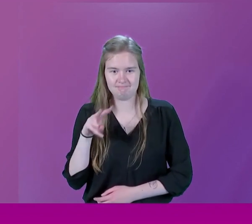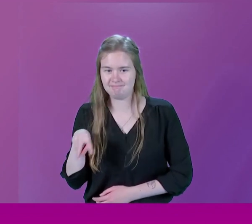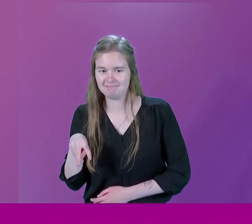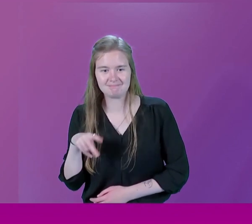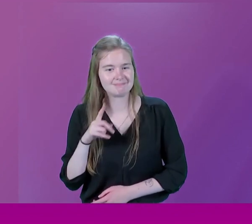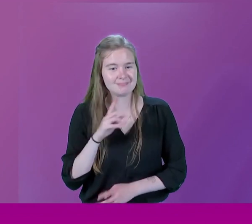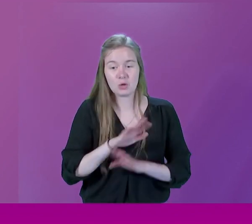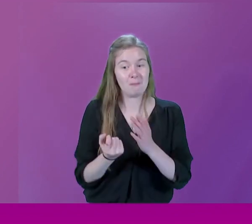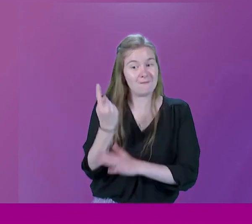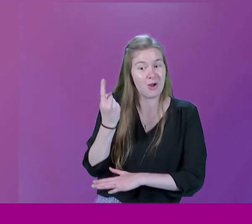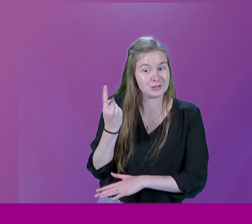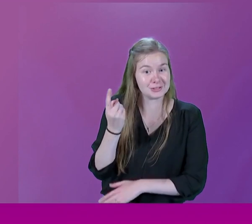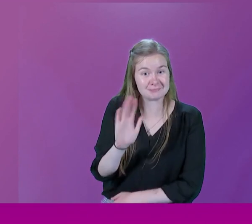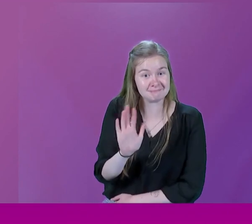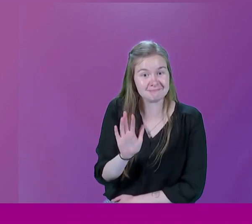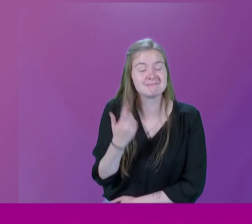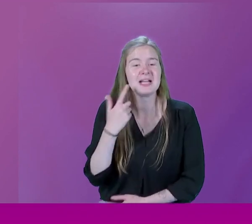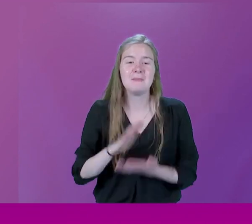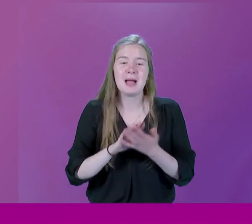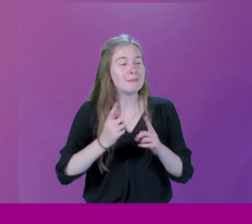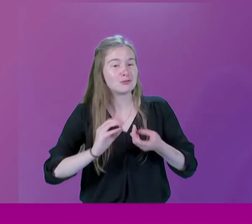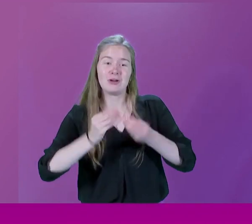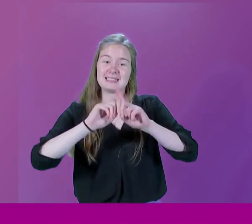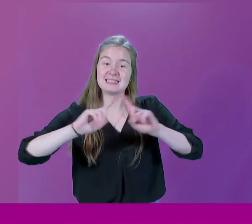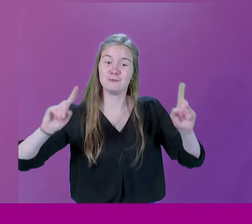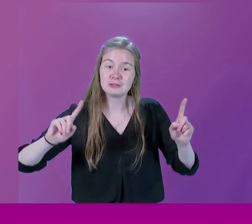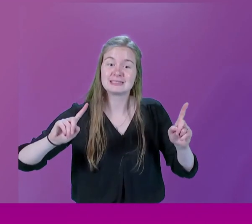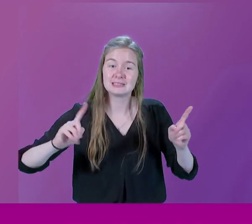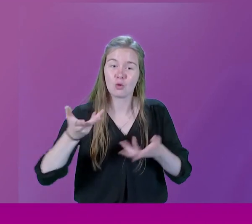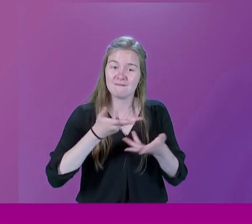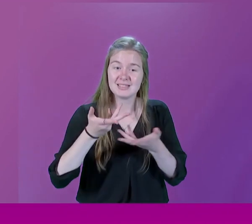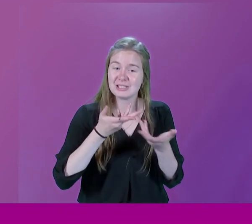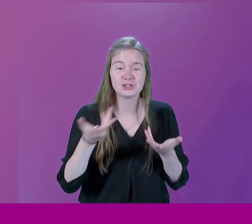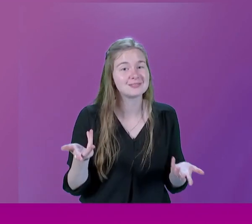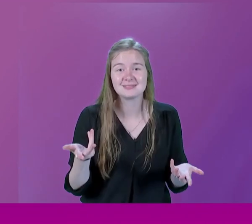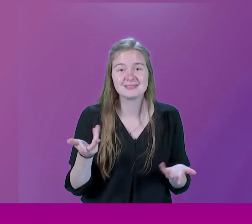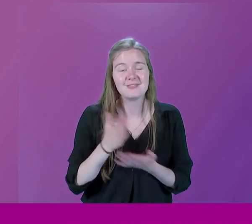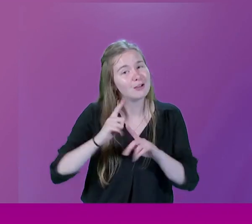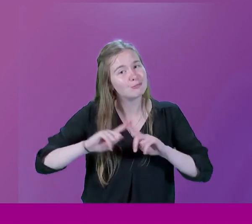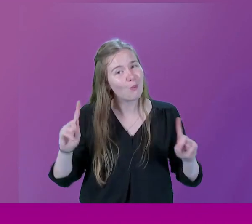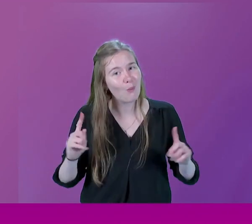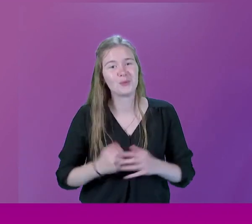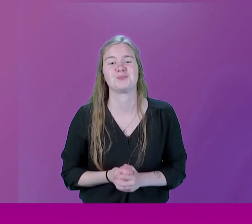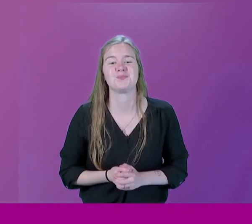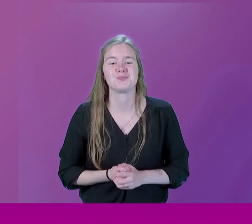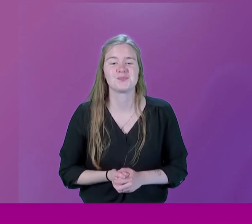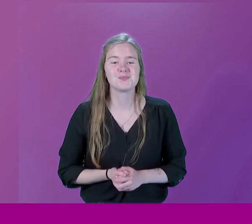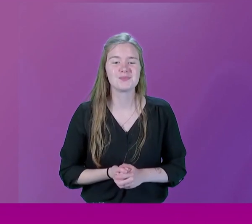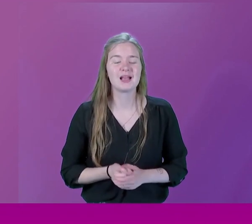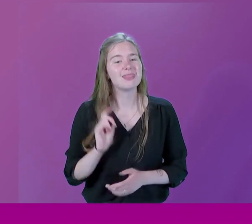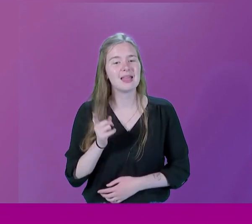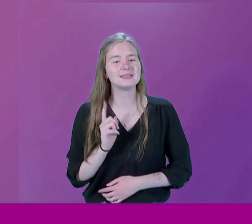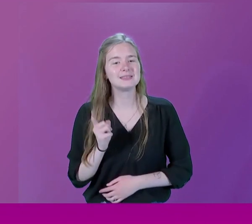You wouldn't be the first. But it makes the difference. It just makes a difference, you know. And this is the